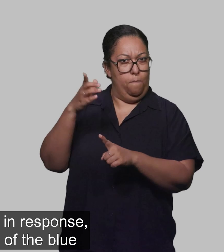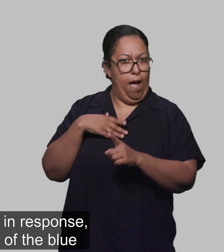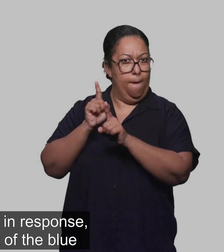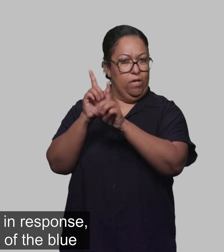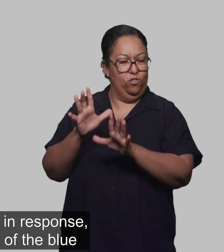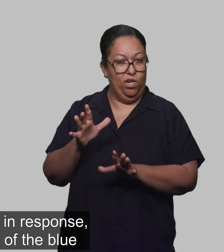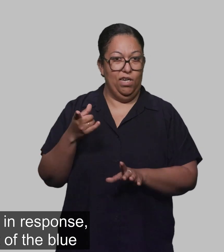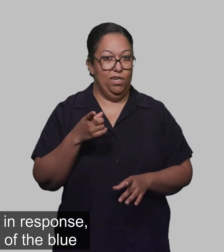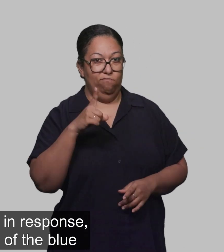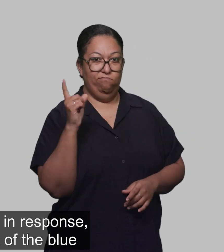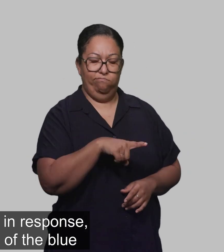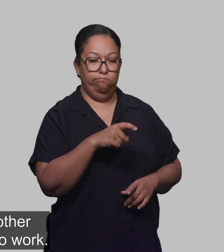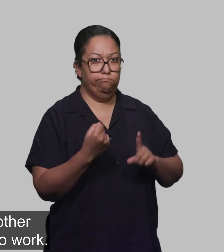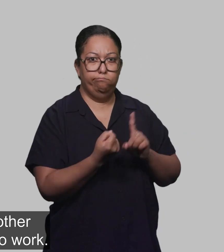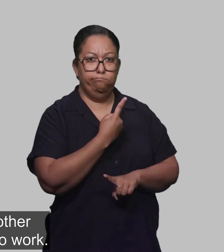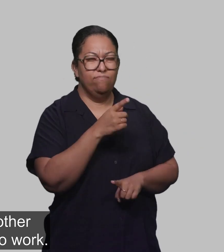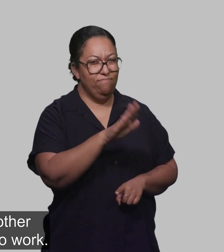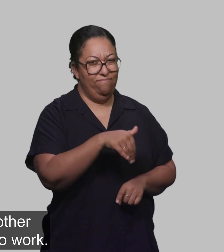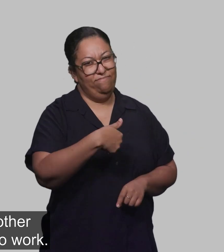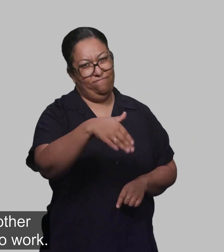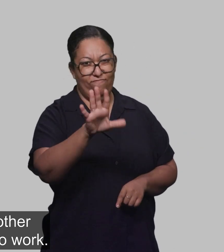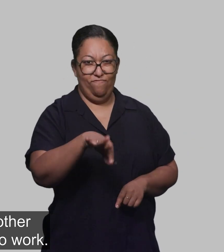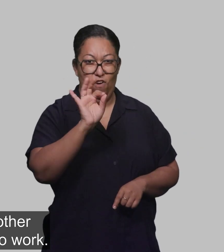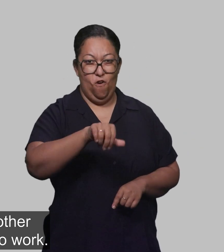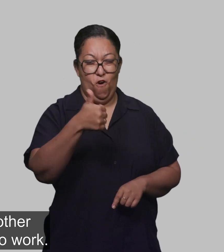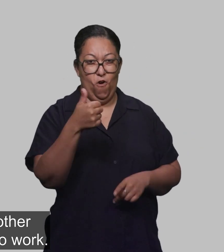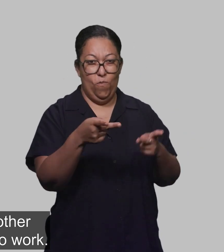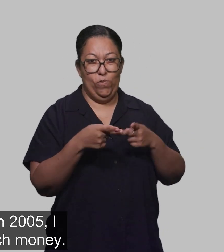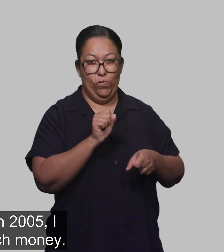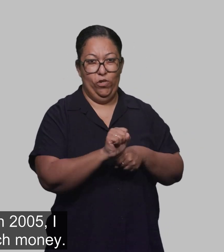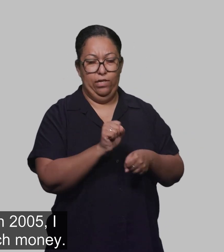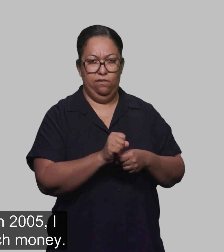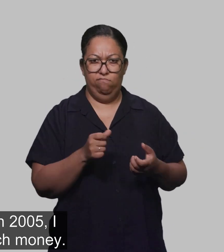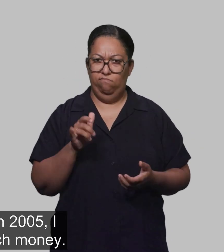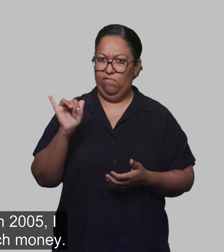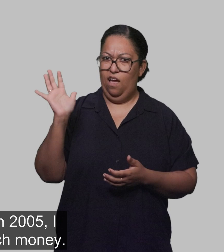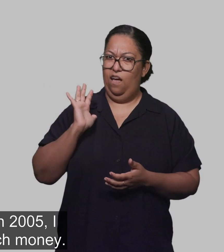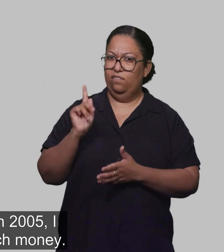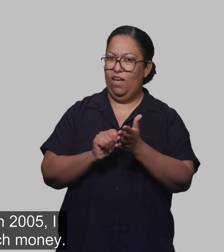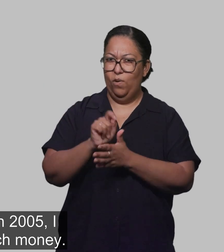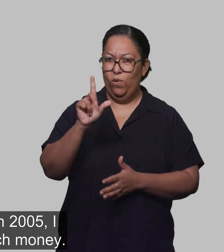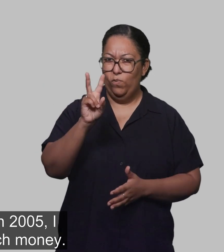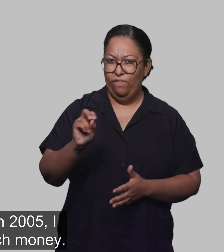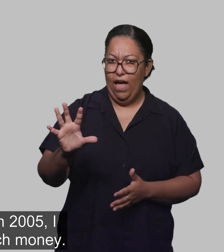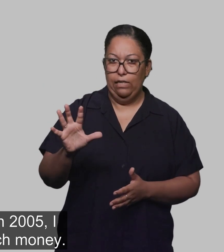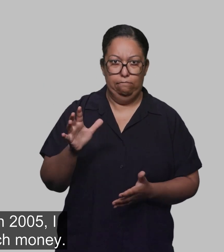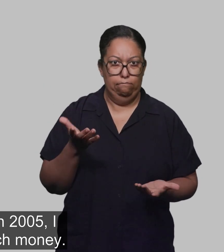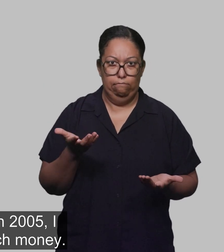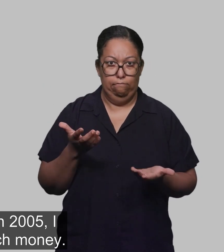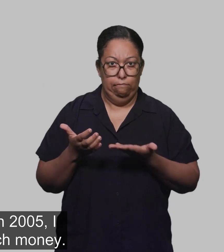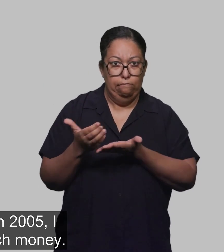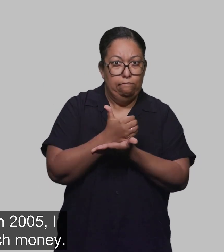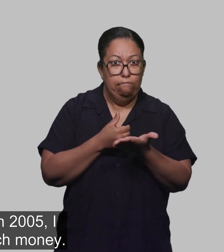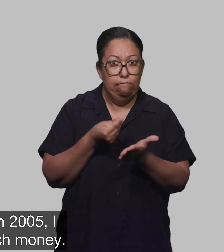he asked me out of the blue to find another place to go to work. At that time, in 2005, I